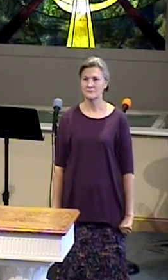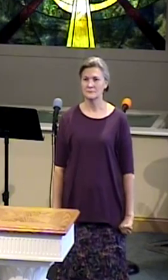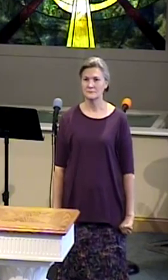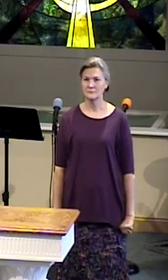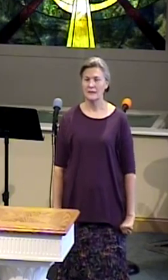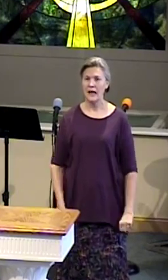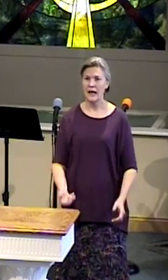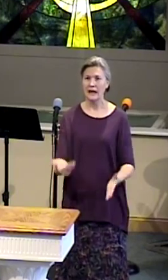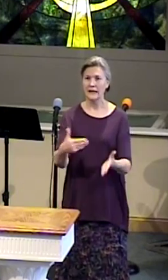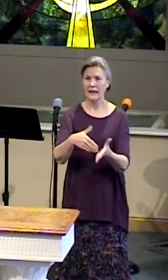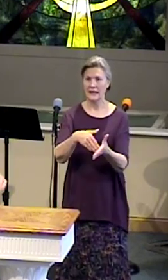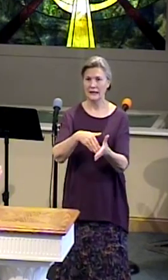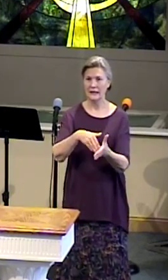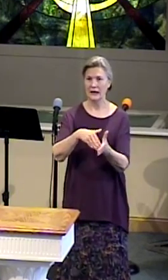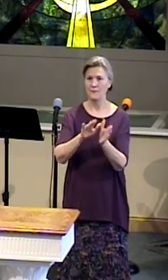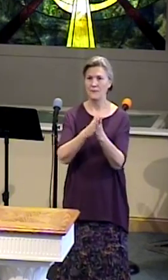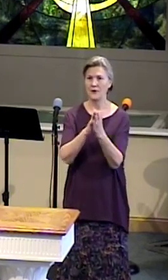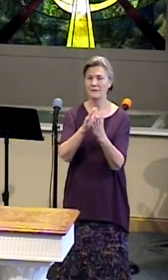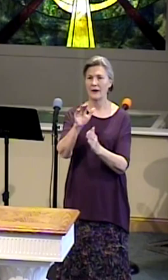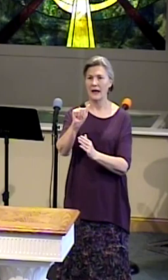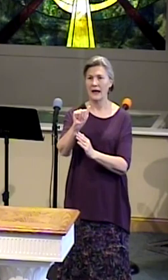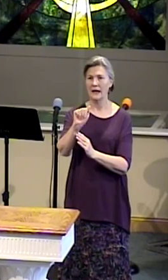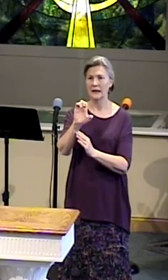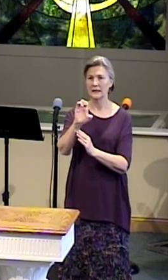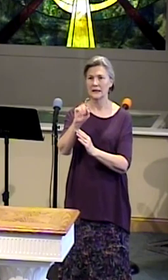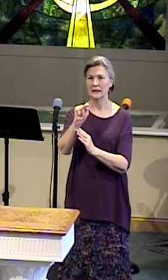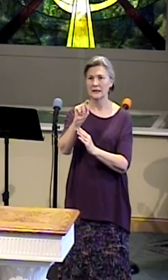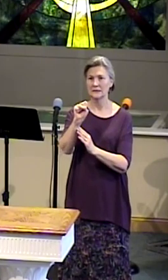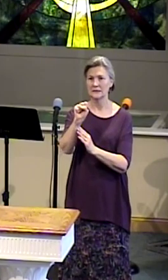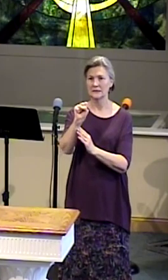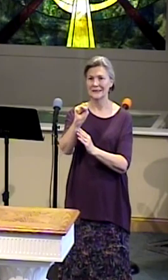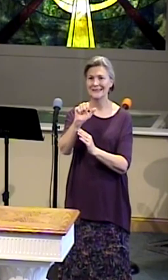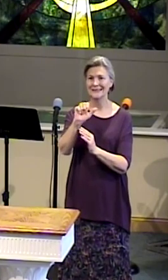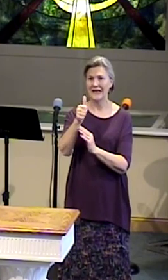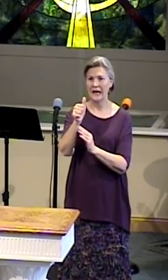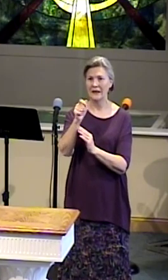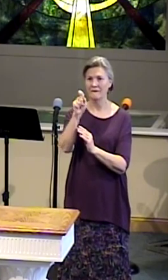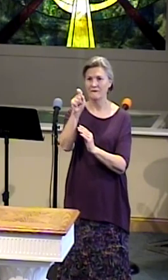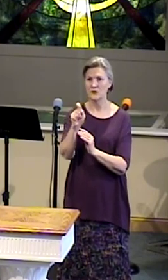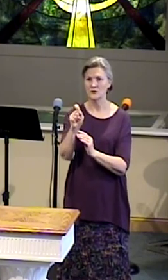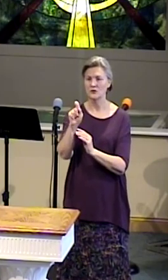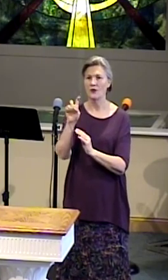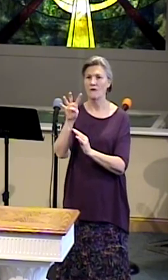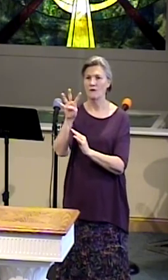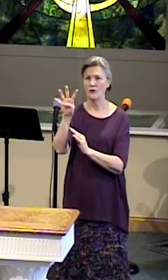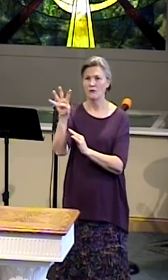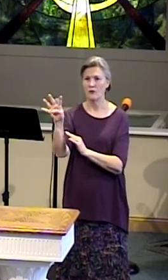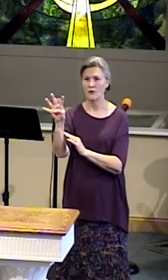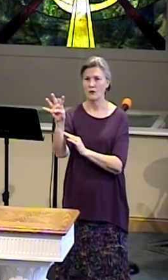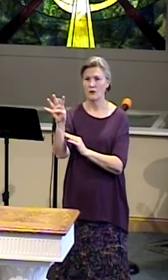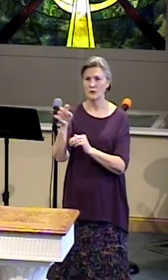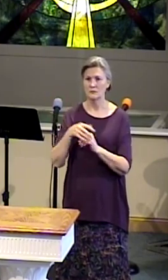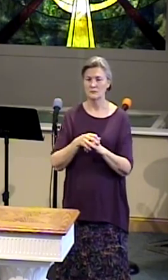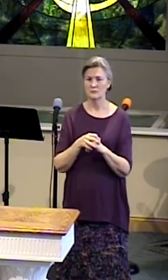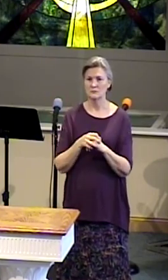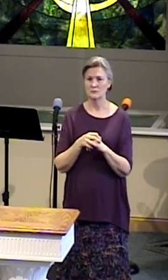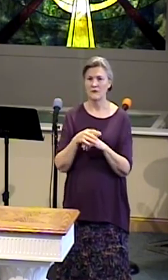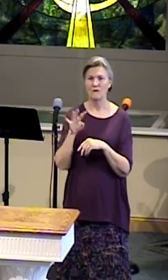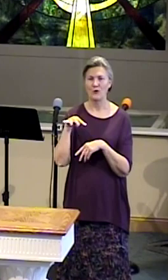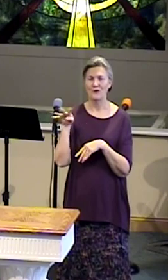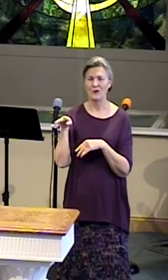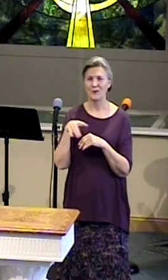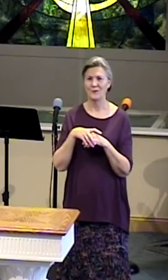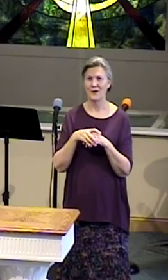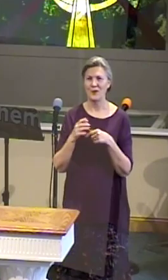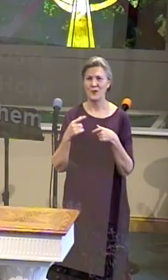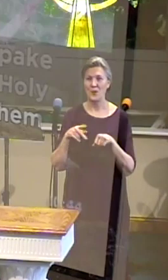Again, Acts 10, 44. While Peter yet spoke these words, the